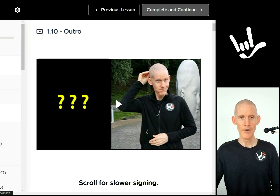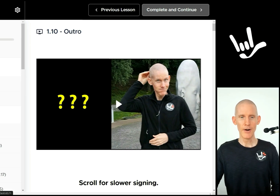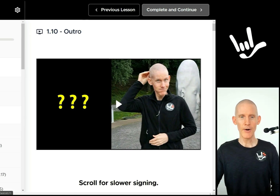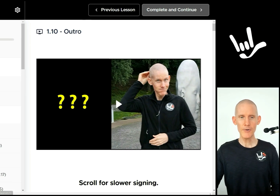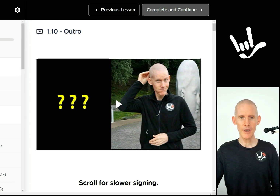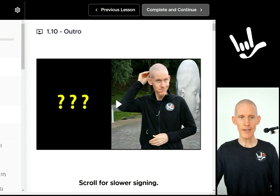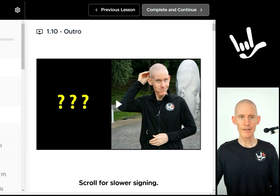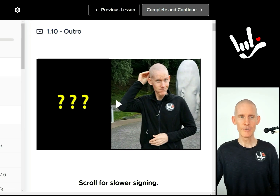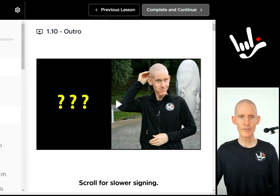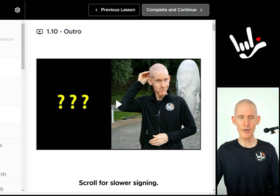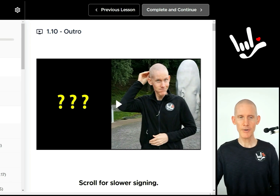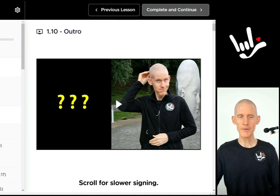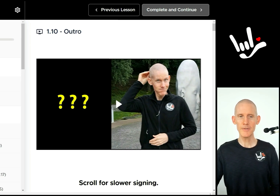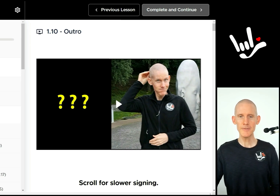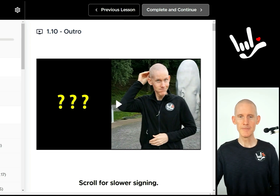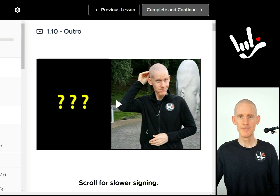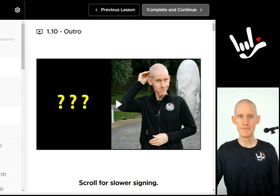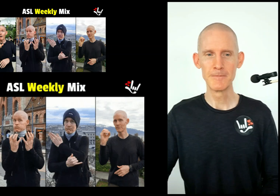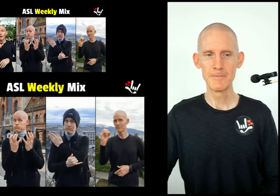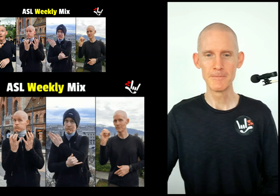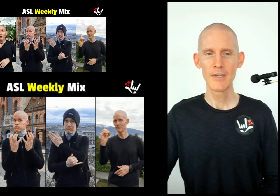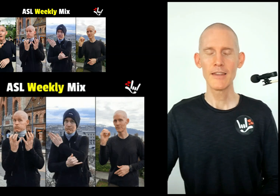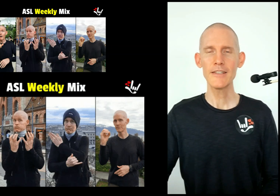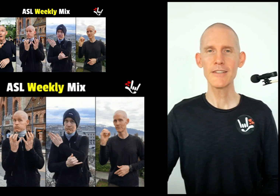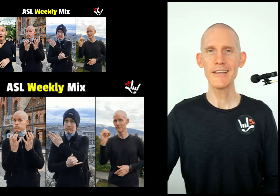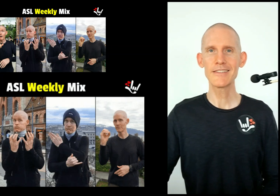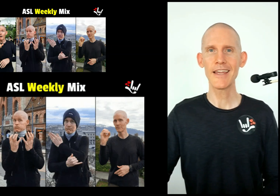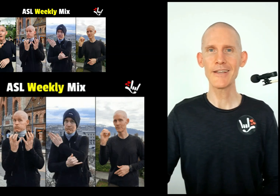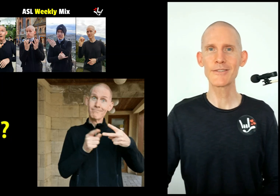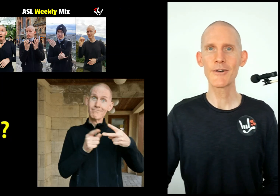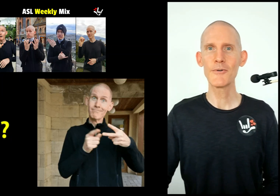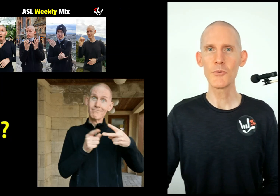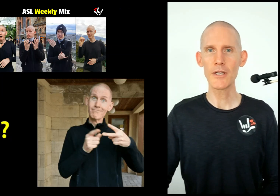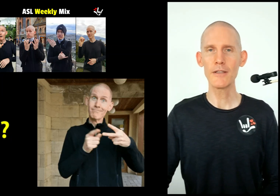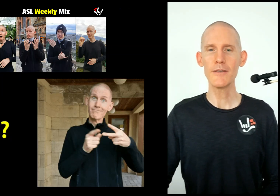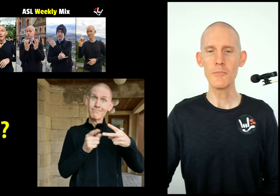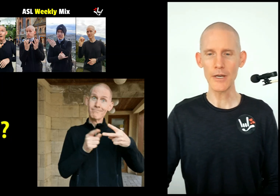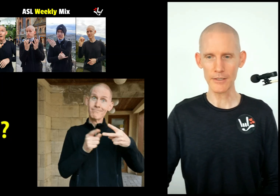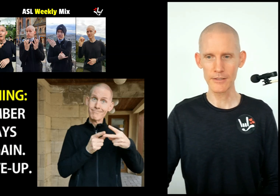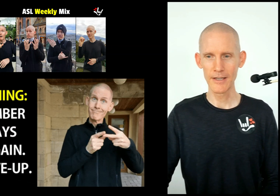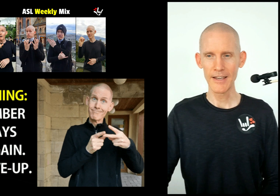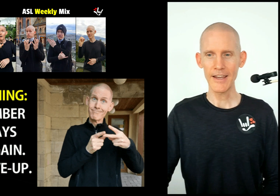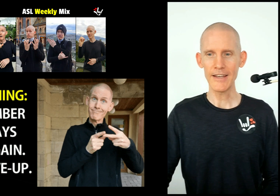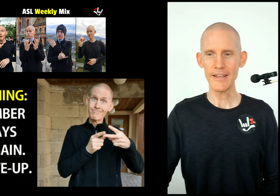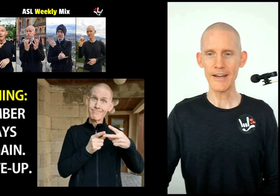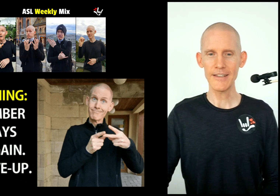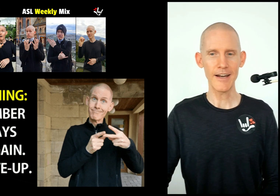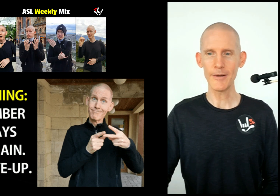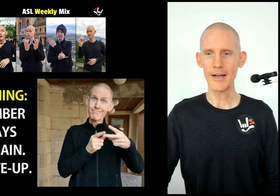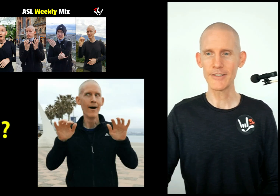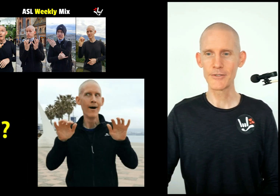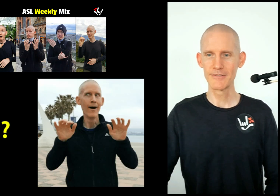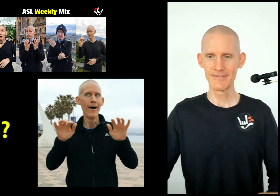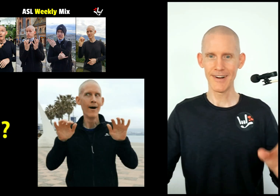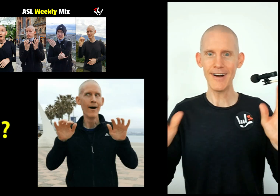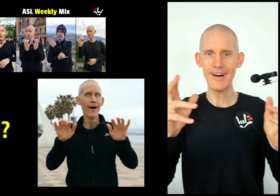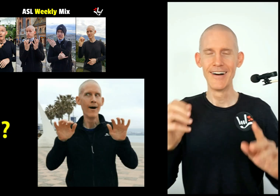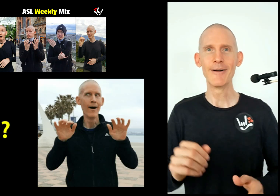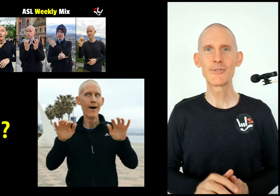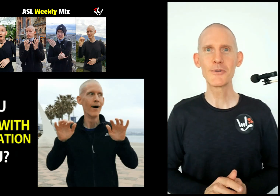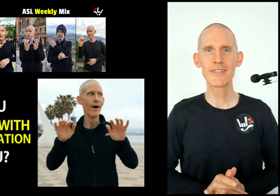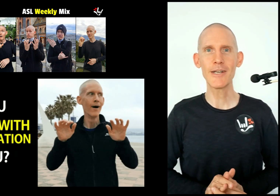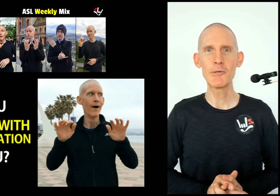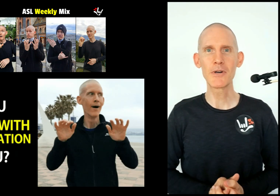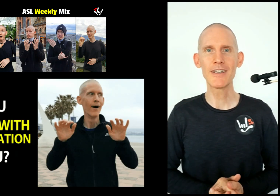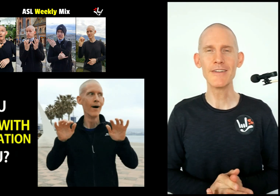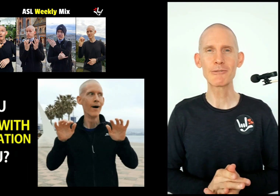that. Okay, so this is the ASL weekly mix. And yeah,